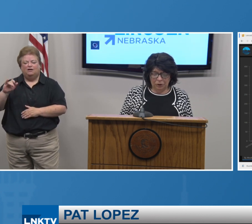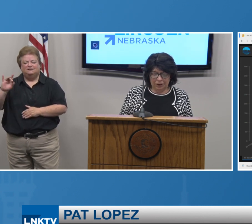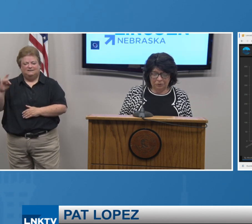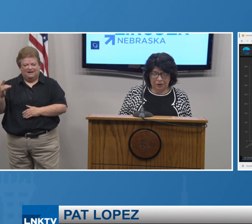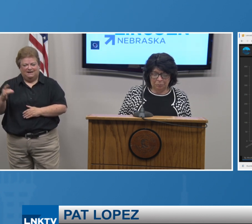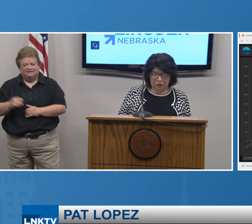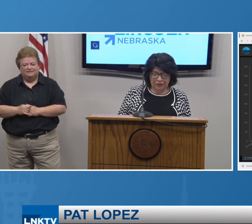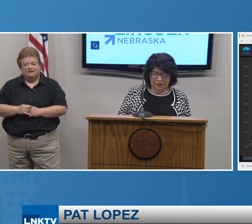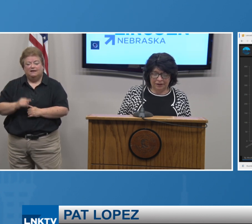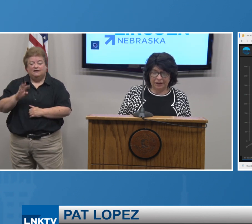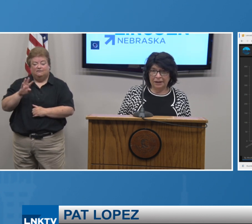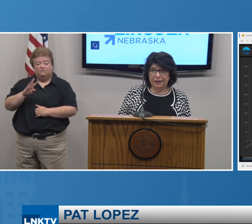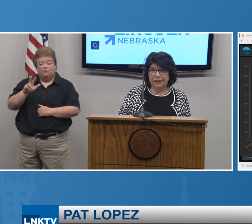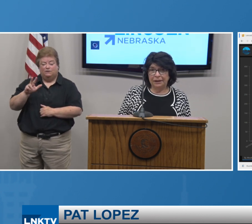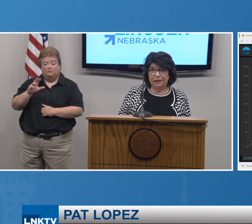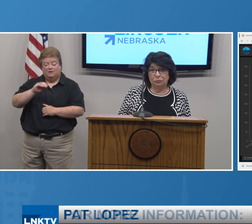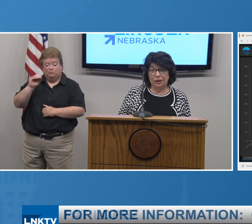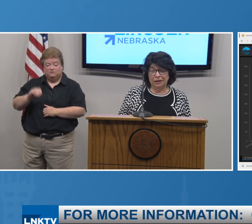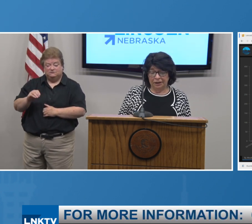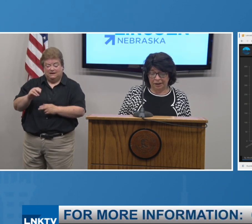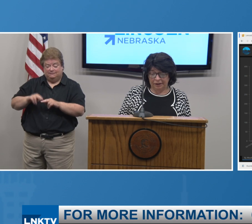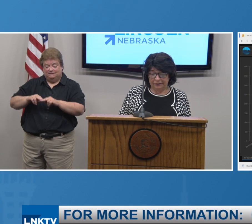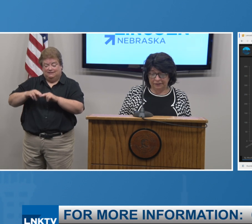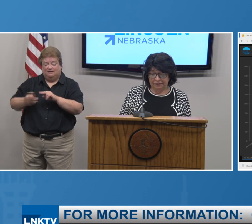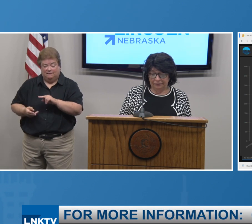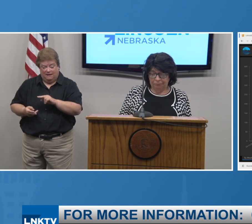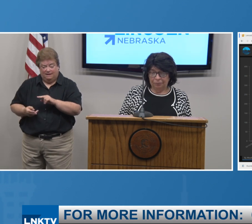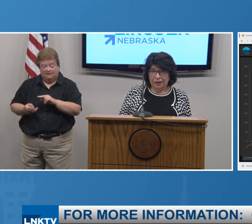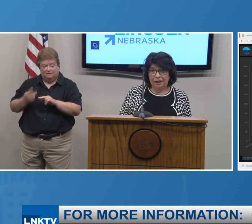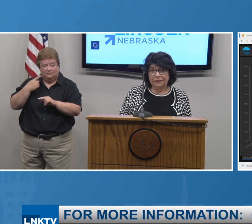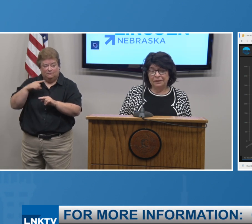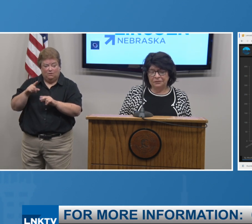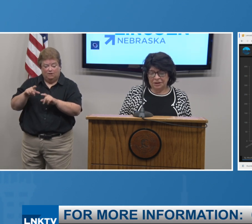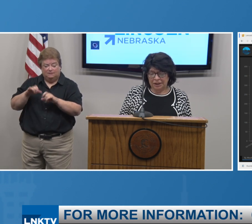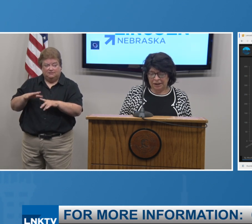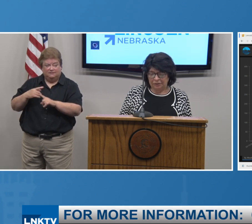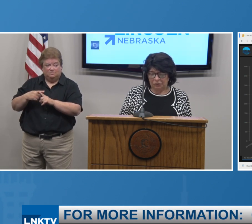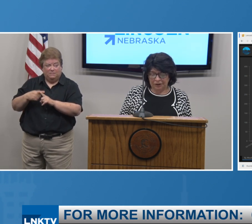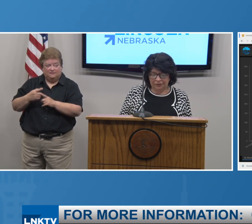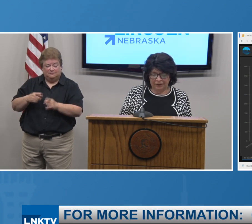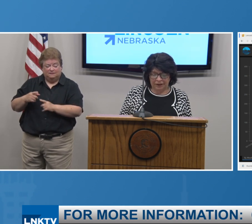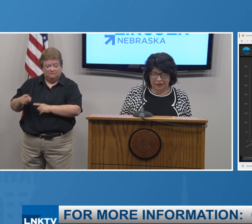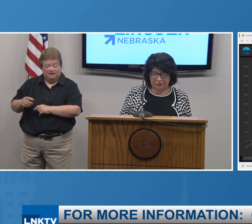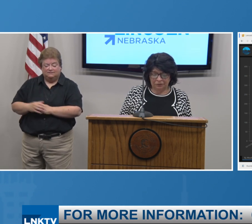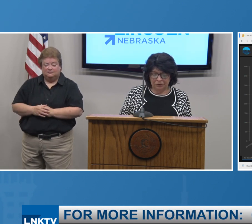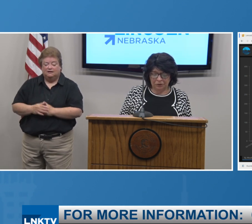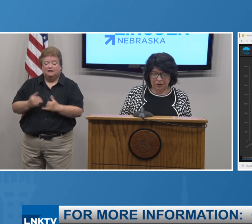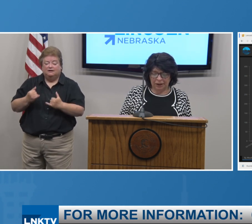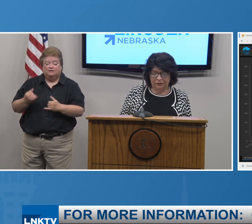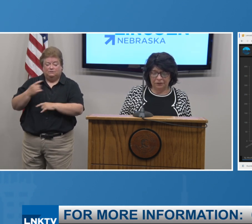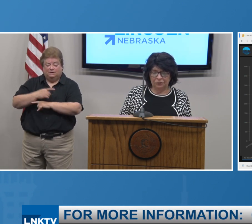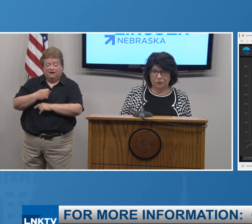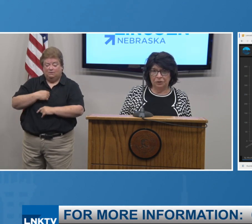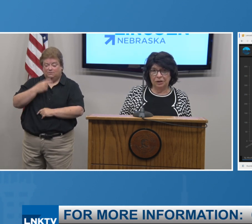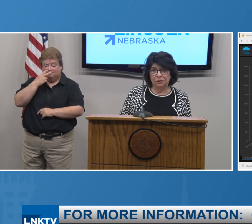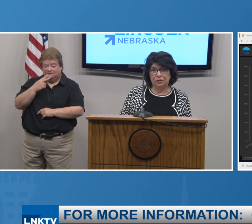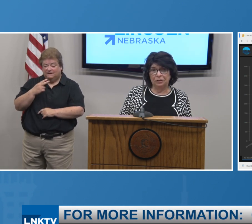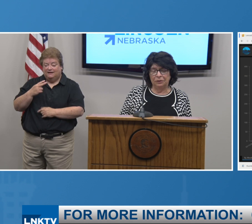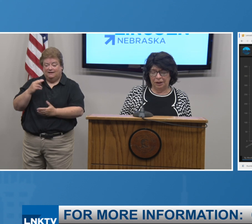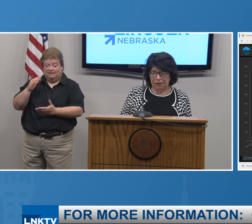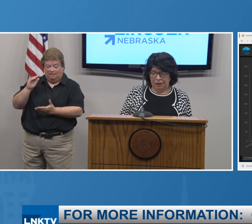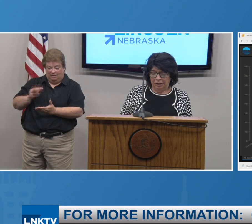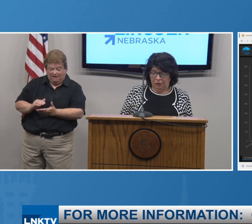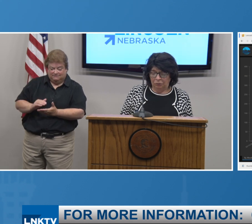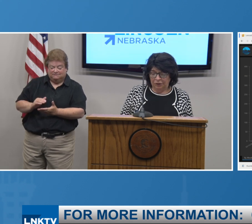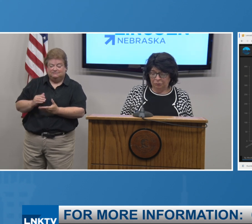That's a 43% decline in weekly cases. As of today, we have seen even fewer cases for the